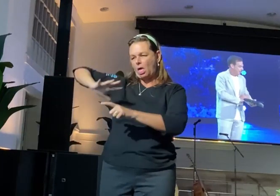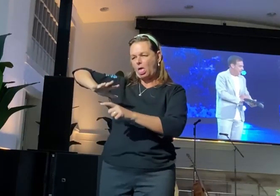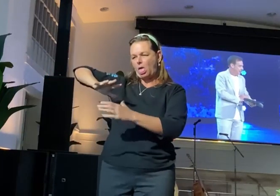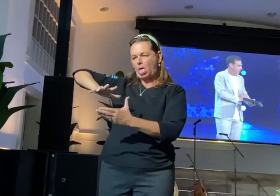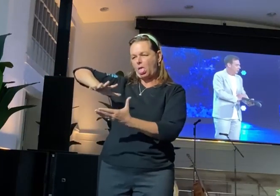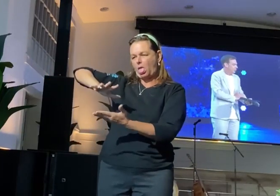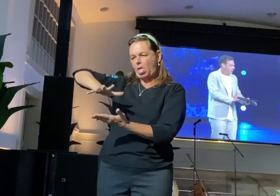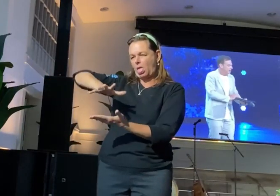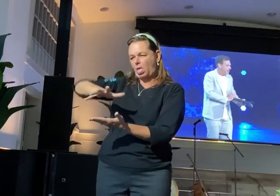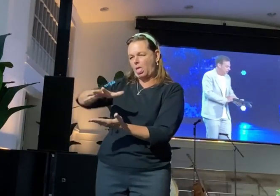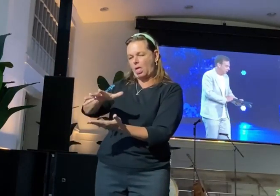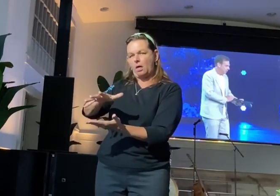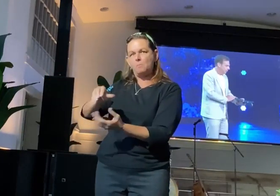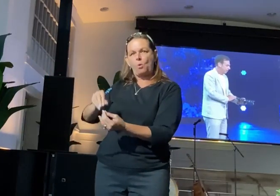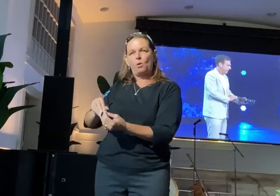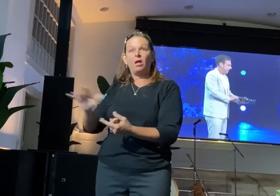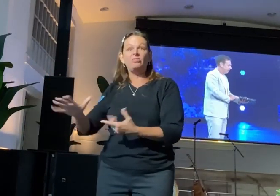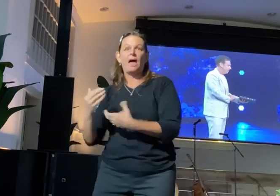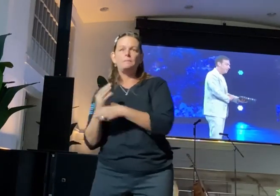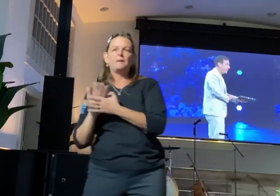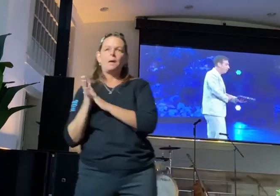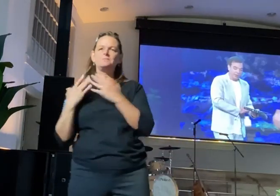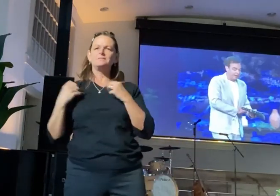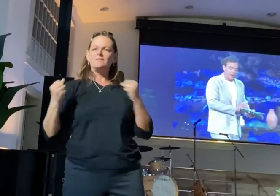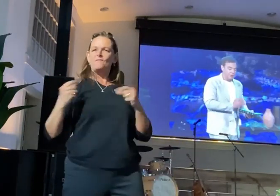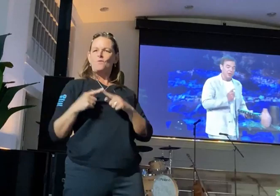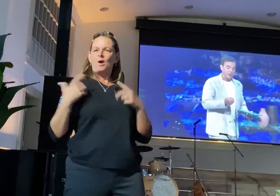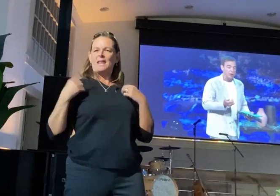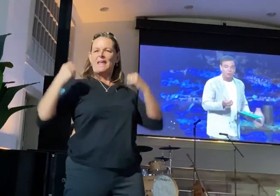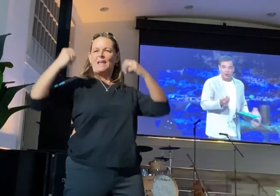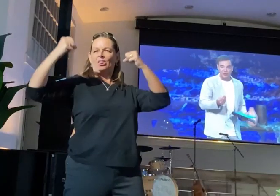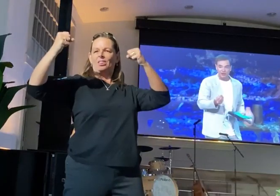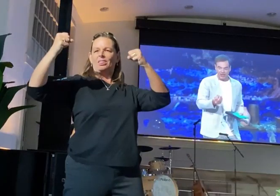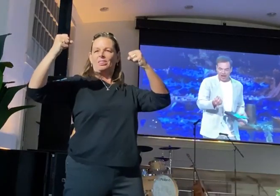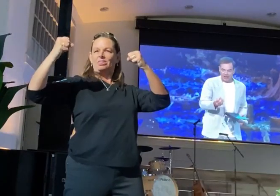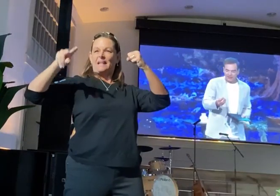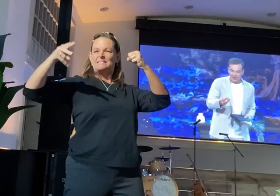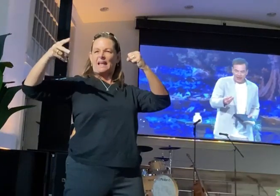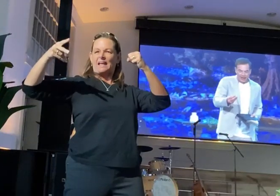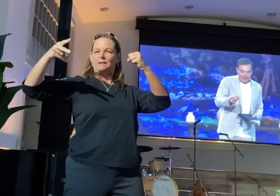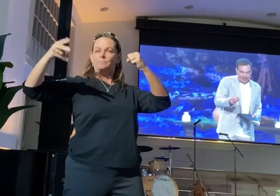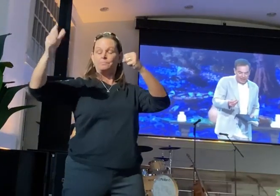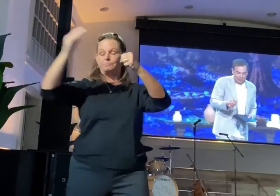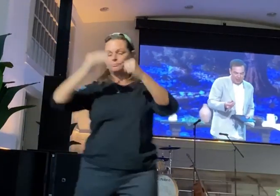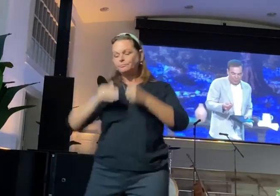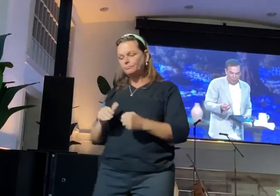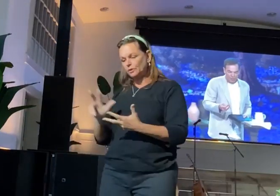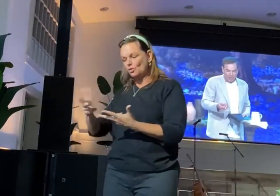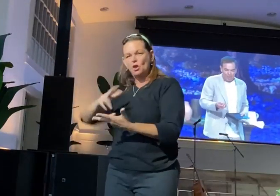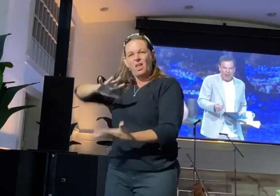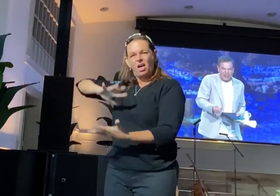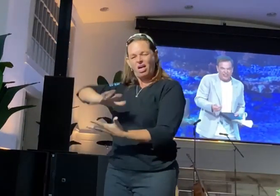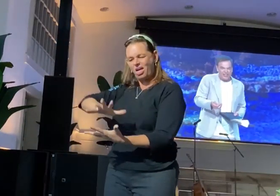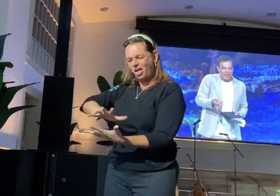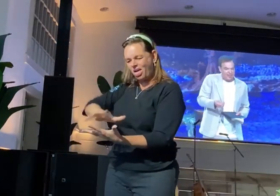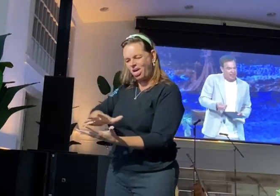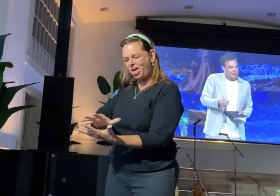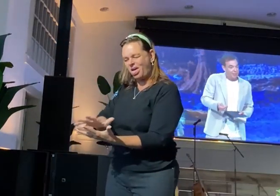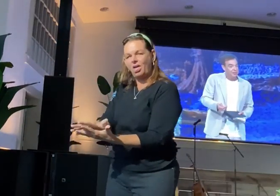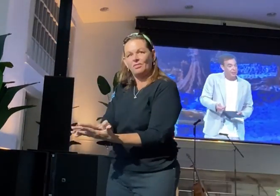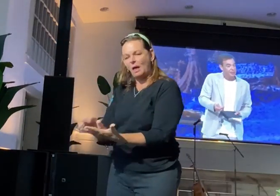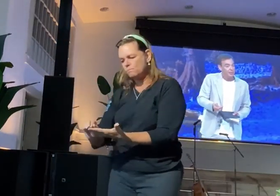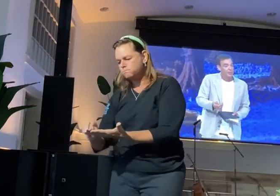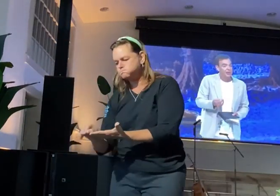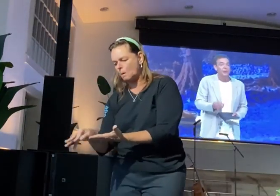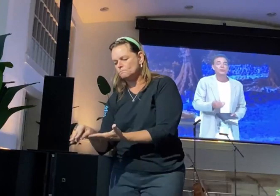for healing. It was used to heal. But then they weren't done. There was a third pressing of the olive. And then it would make more of a pasty,